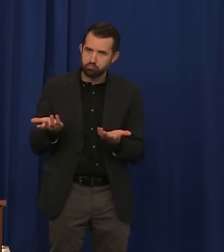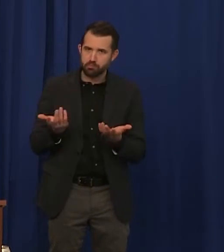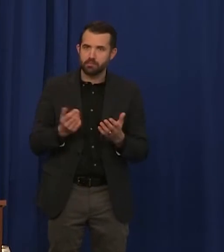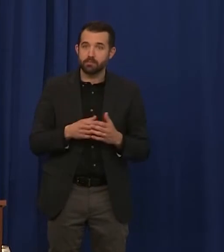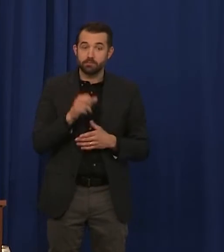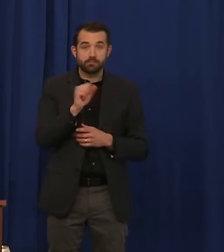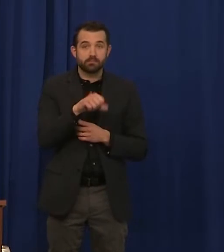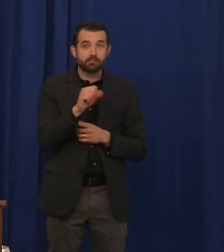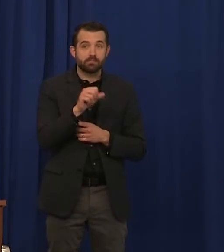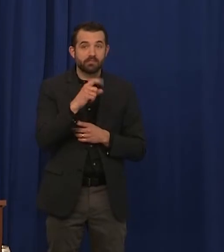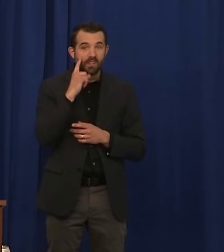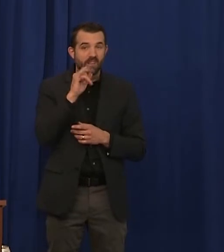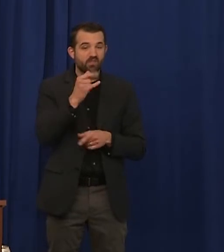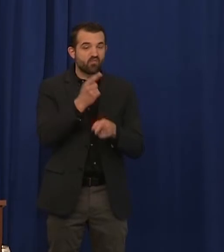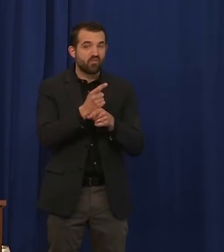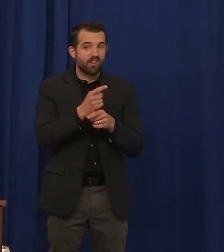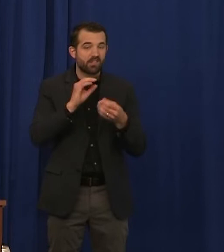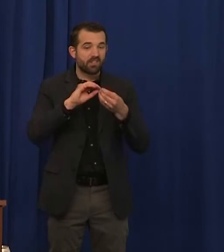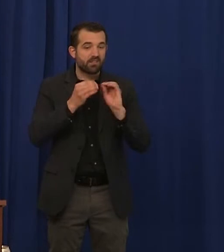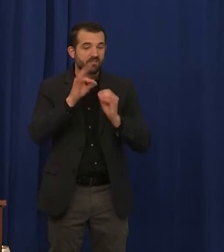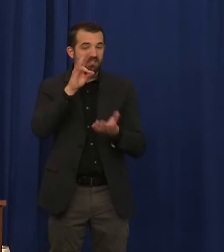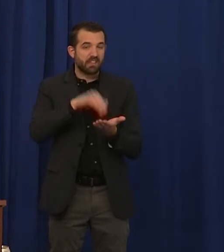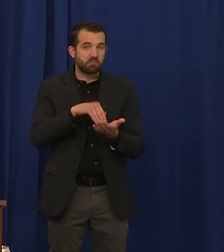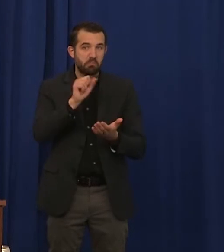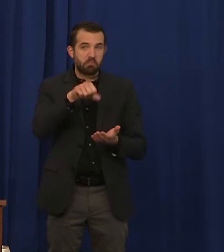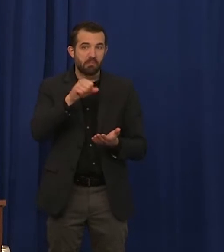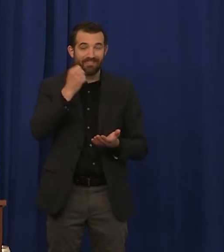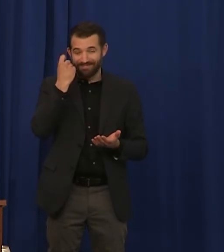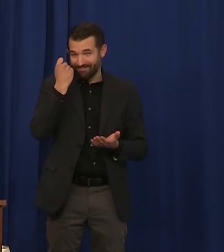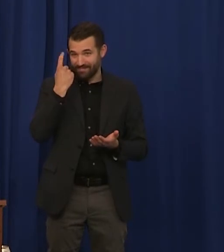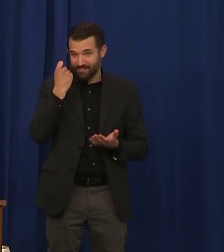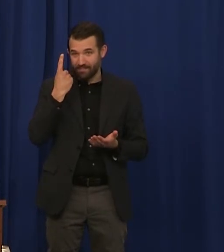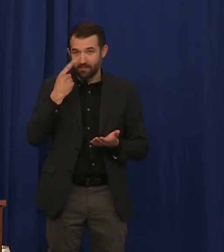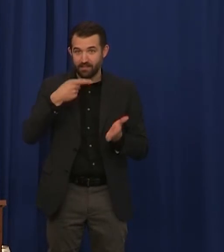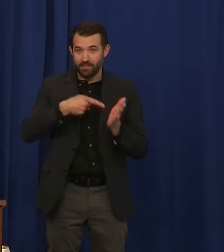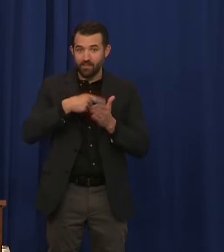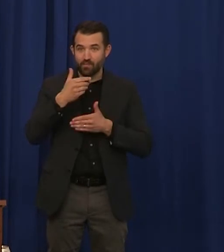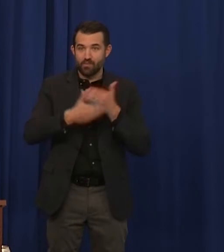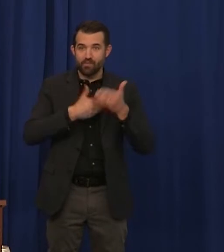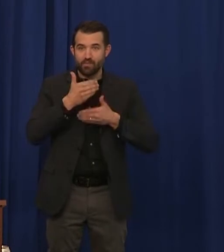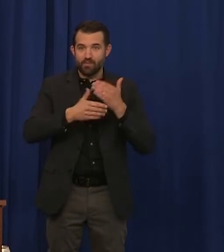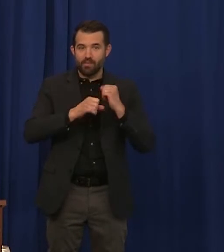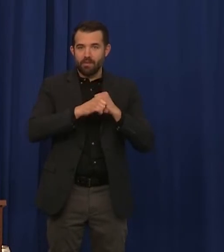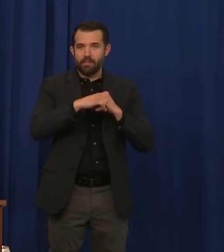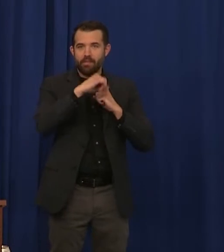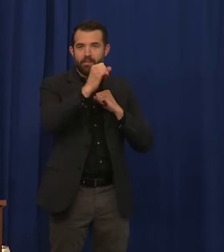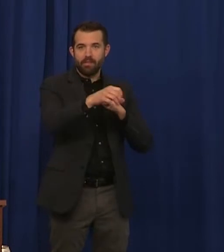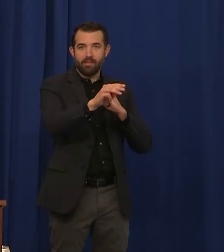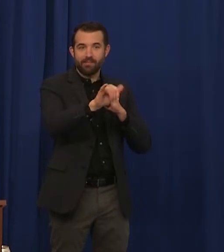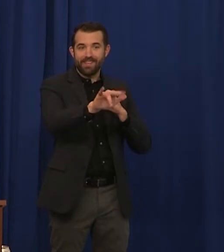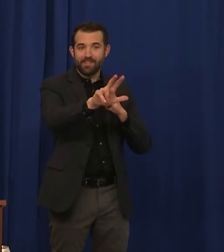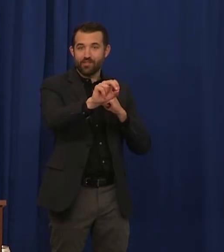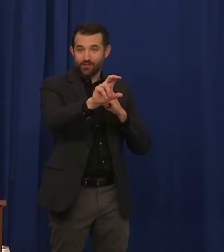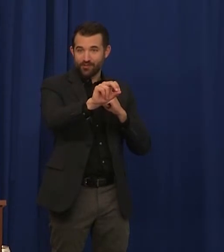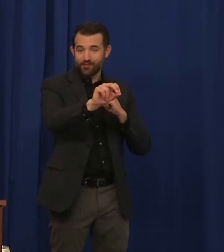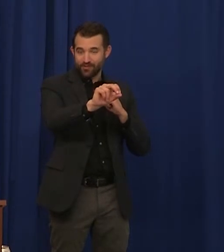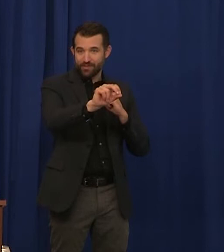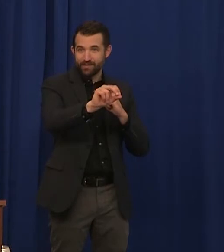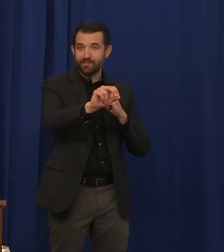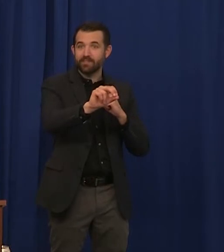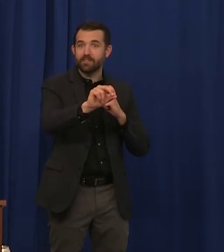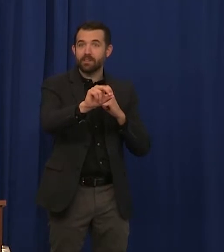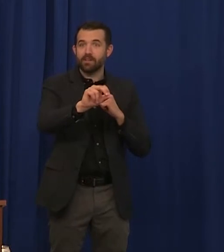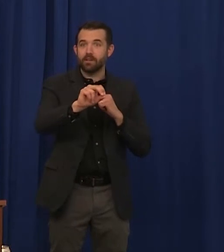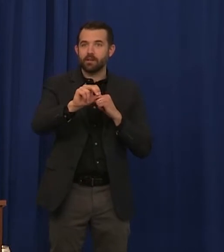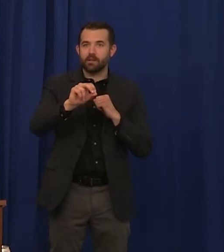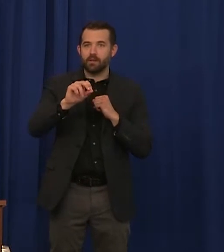that's accurate. The other thing that we're doing is we're extending this process through May 30th. So if